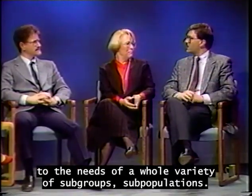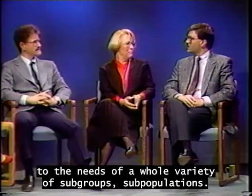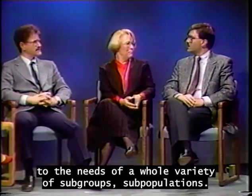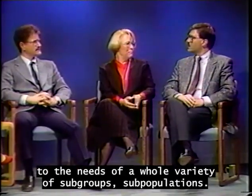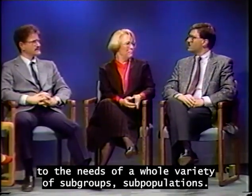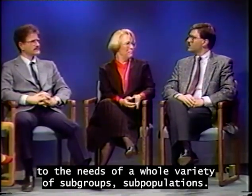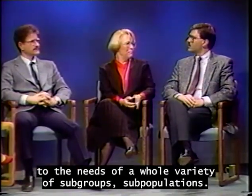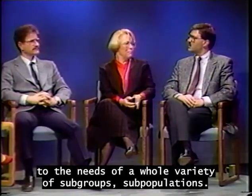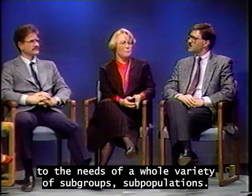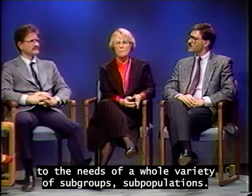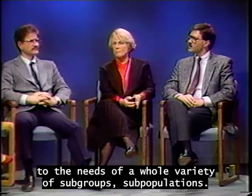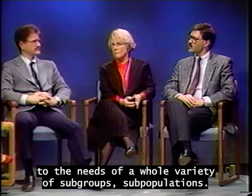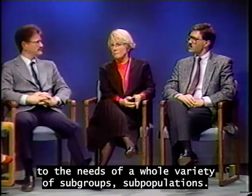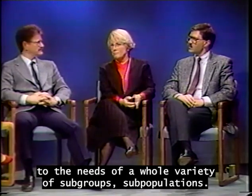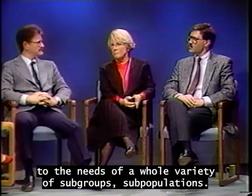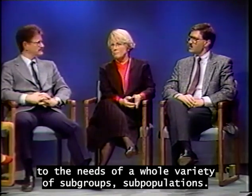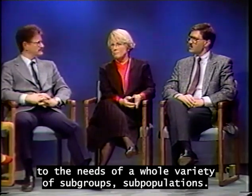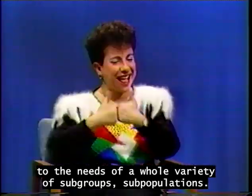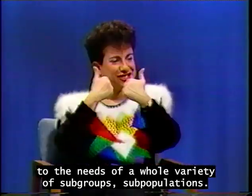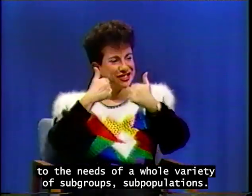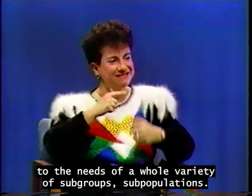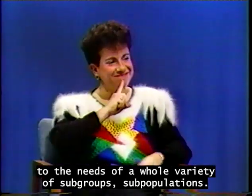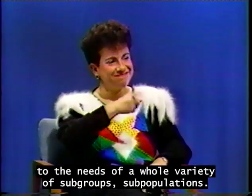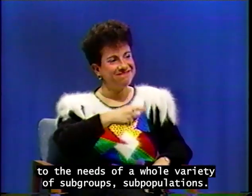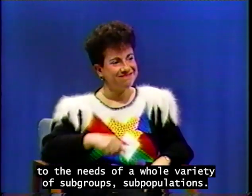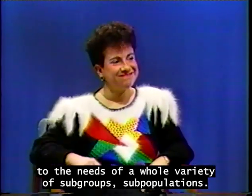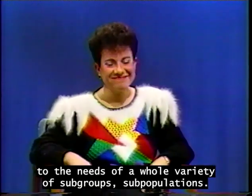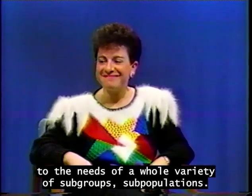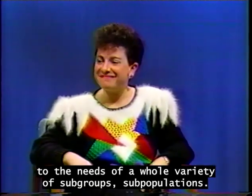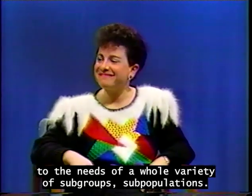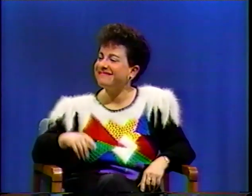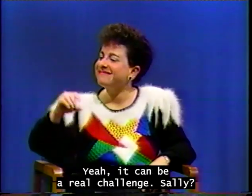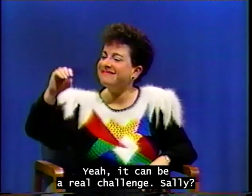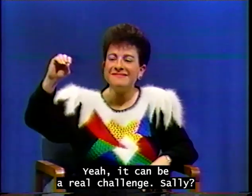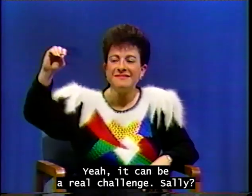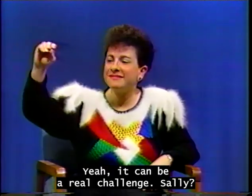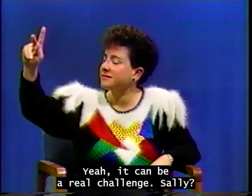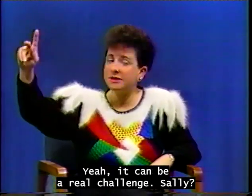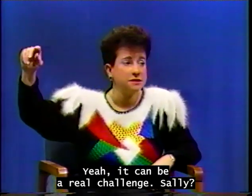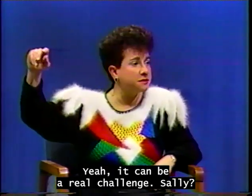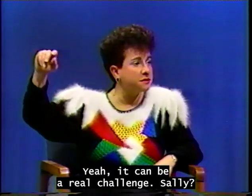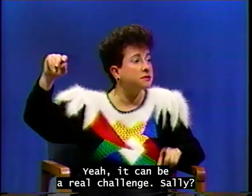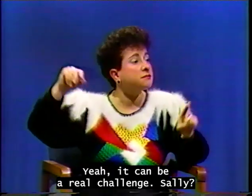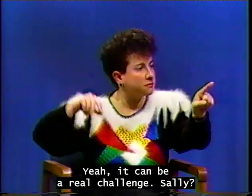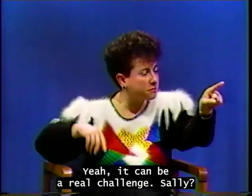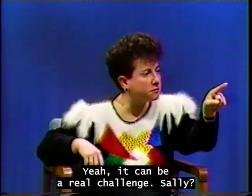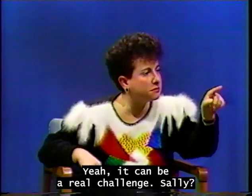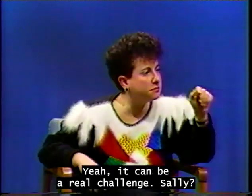sensitive to the needs of a whole variety of subgroups, subpopulations. Yeah, it can be a real challenge.